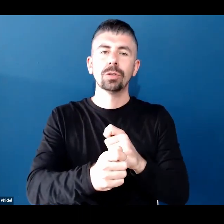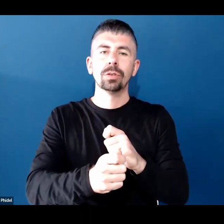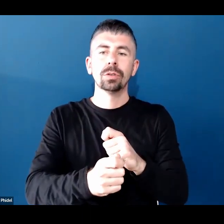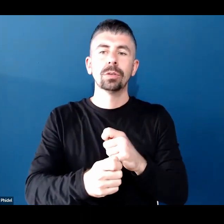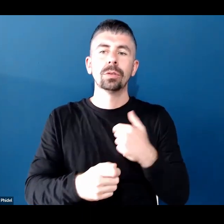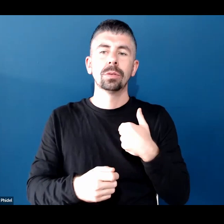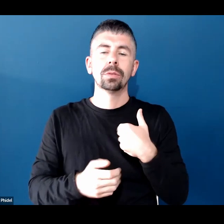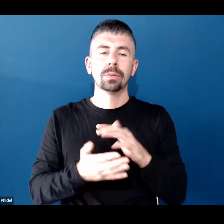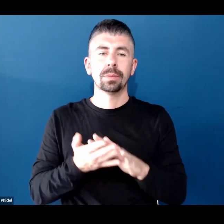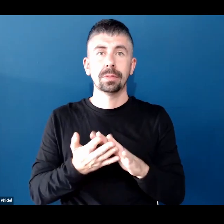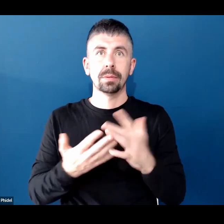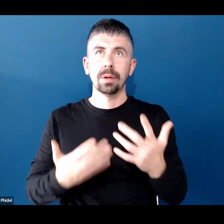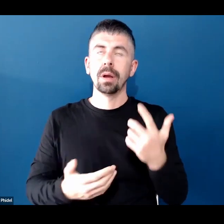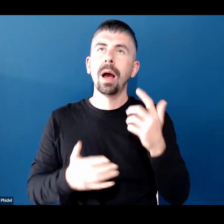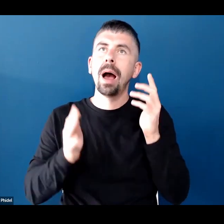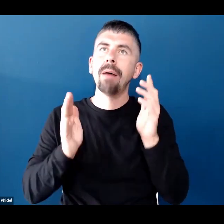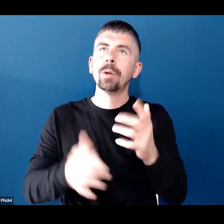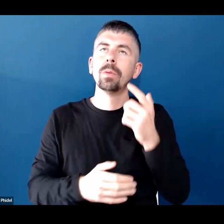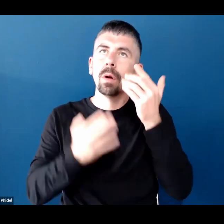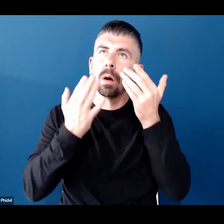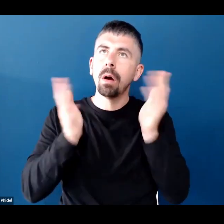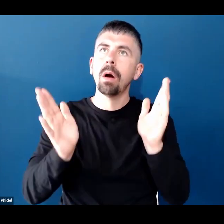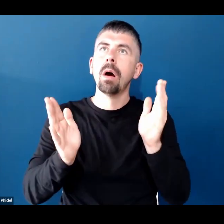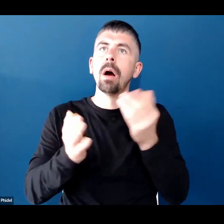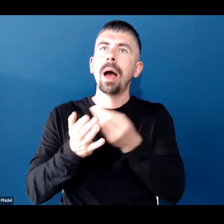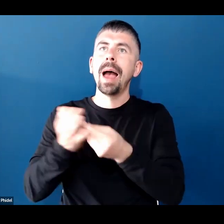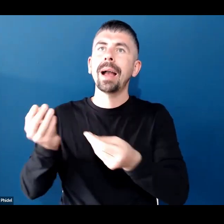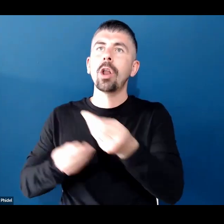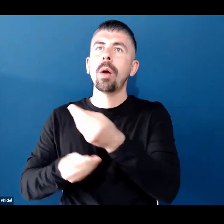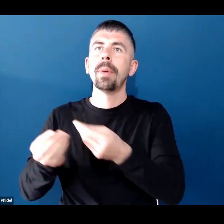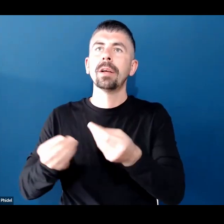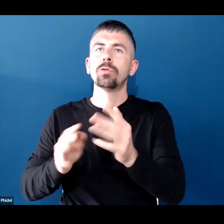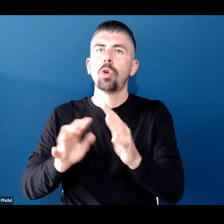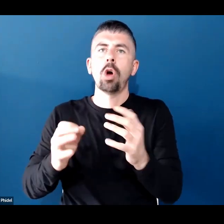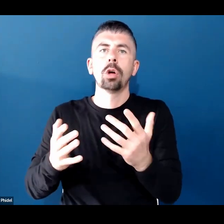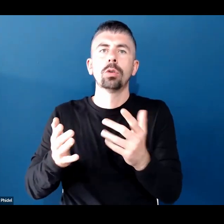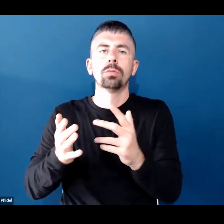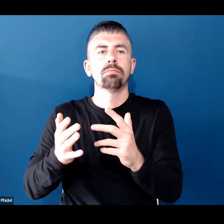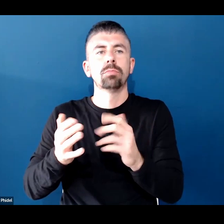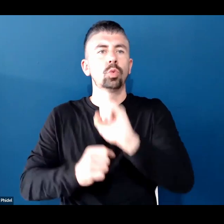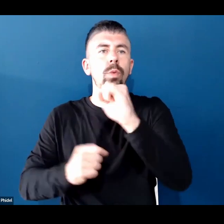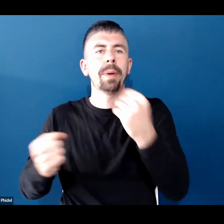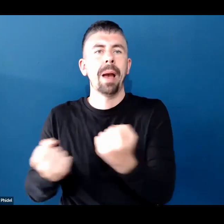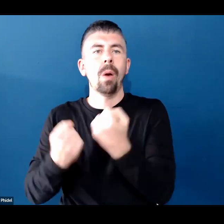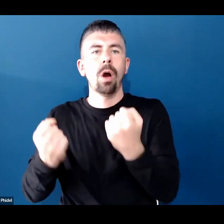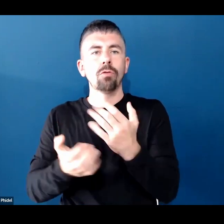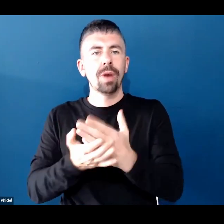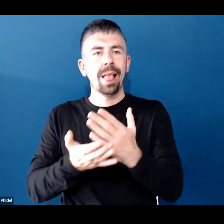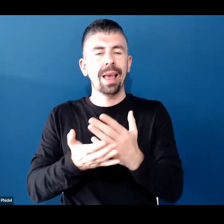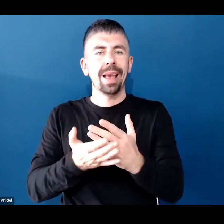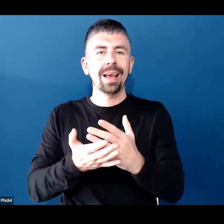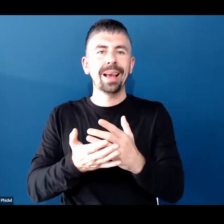economics. And then I realized that the power of economics is not a superpower at all. I realized it was actually more like a cognitive